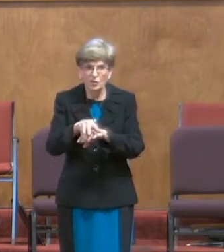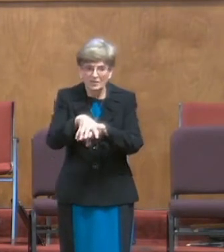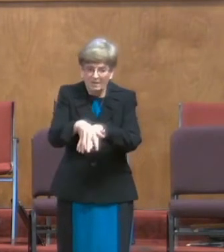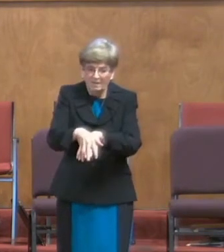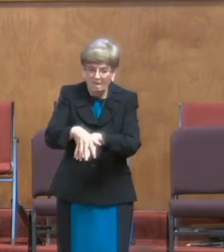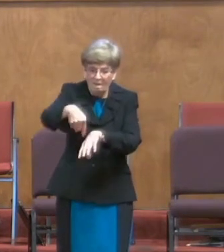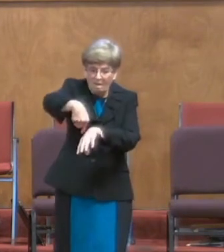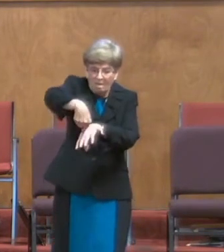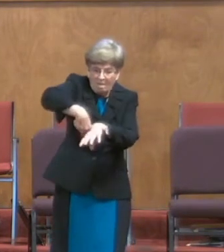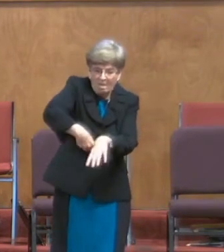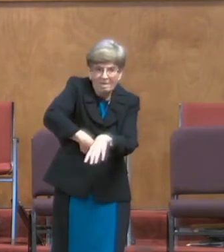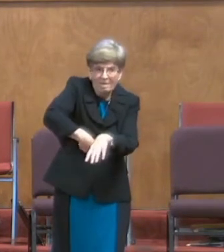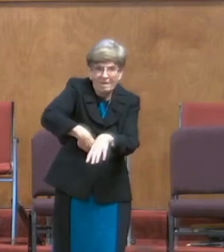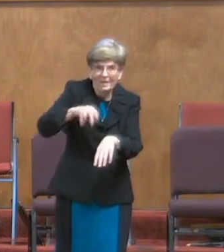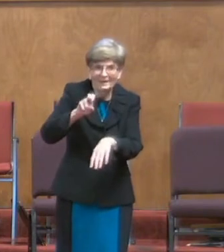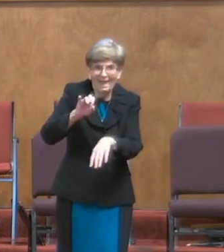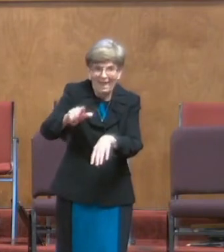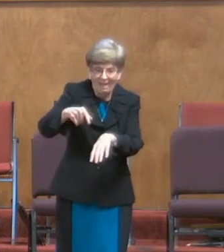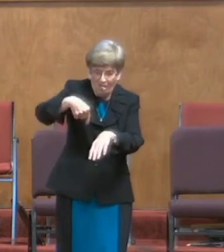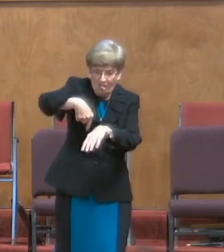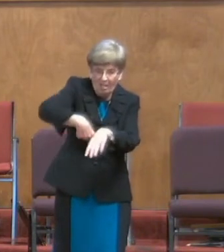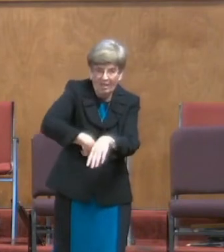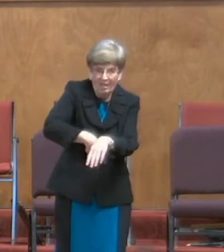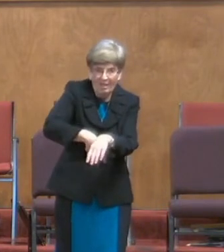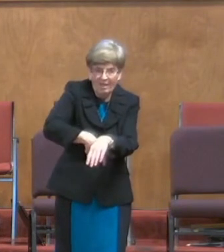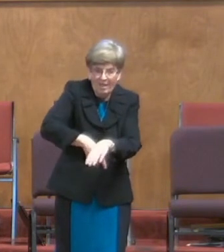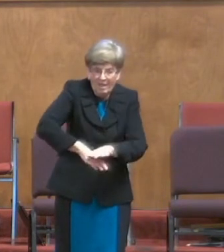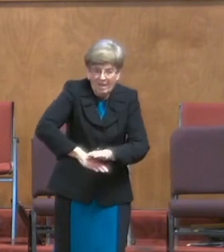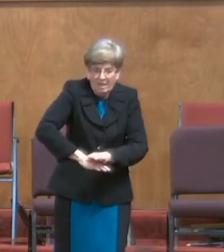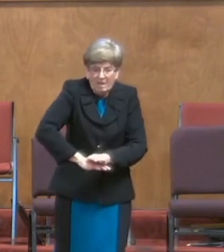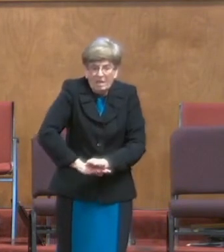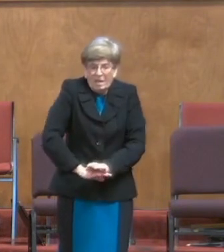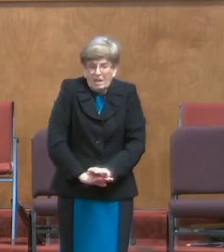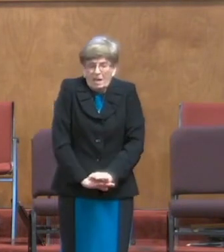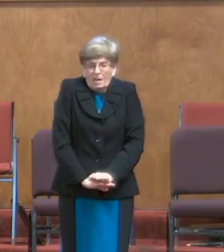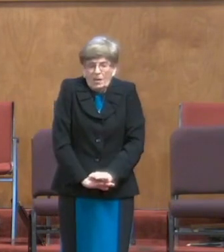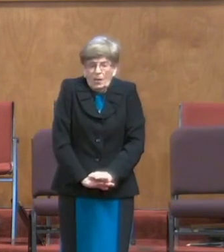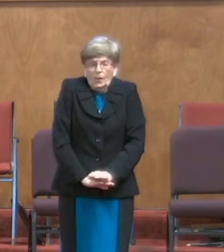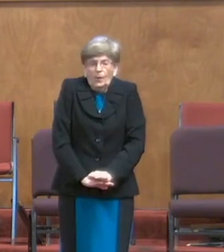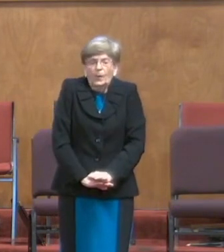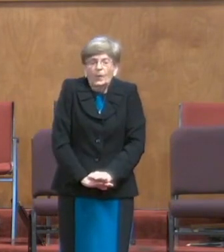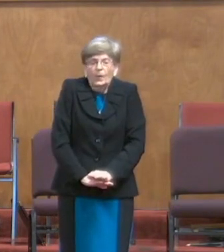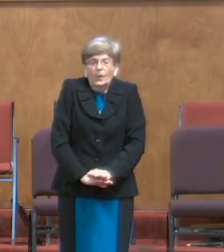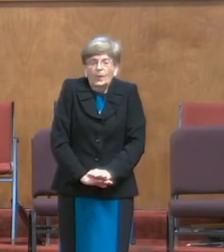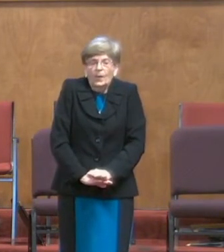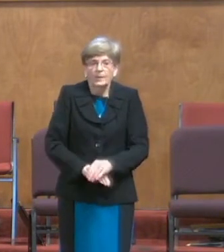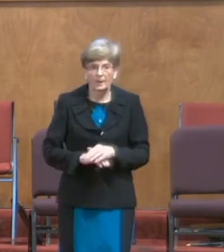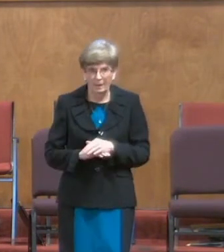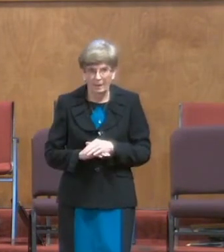feet and take a breath and then let himself slump back down.